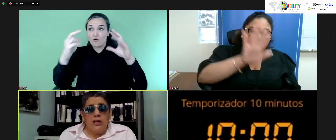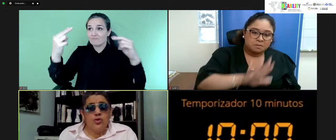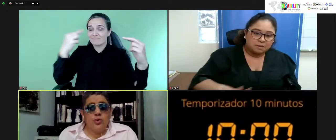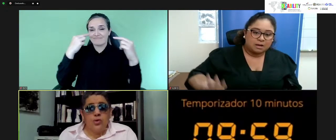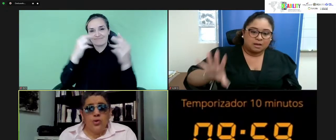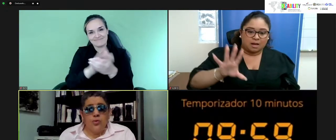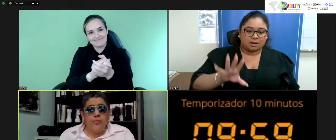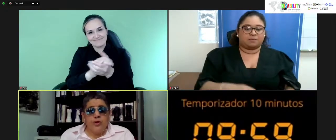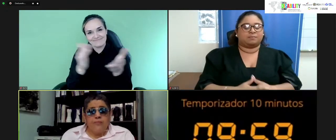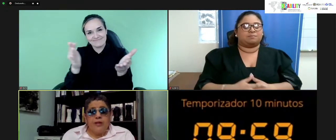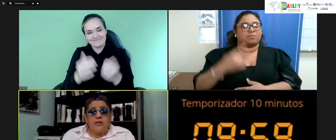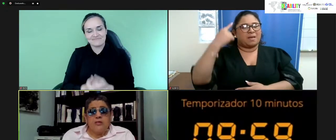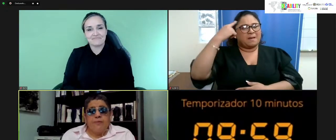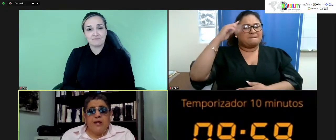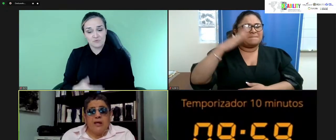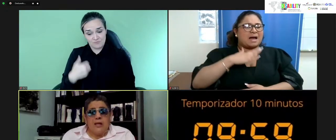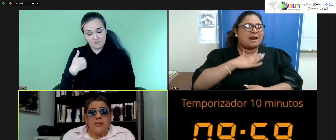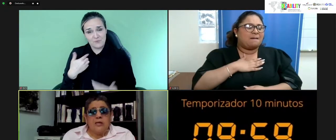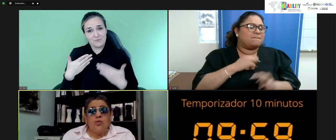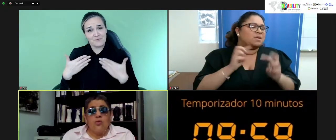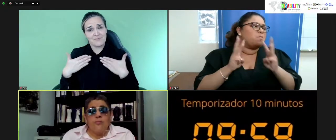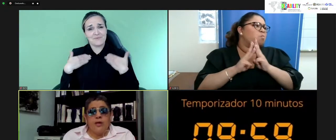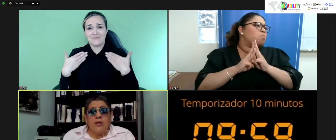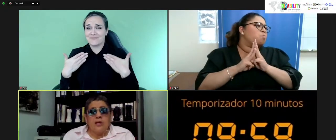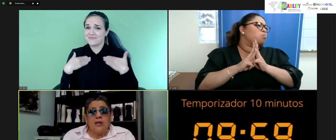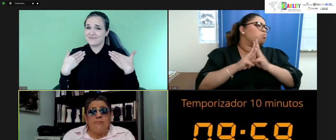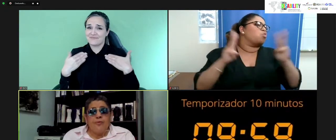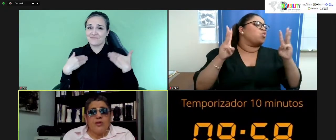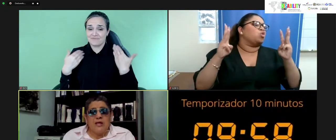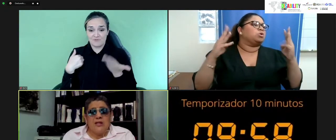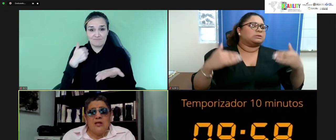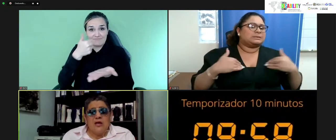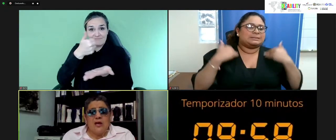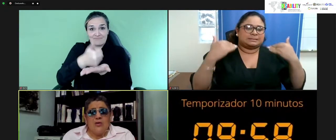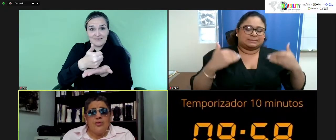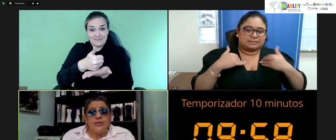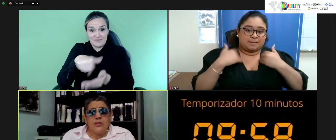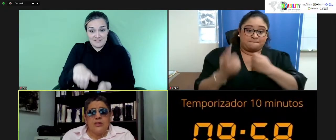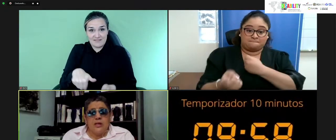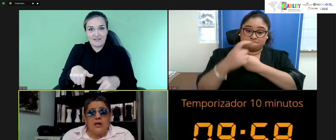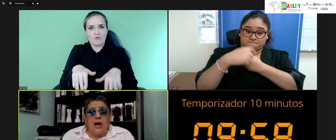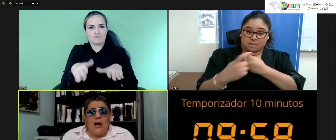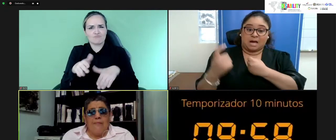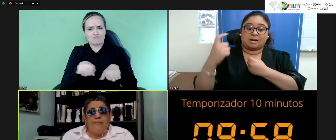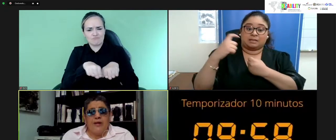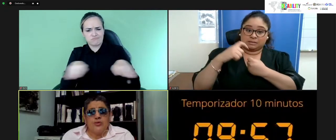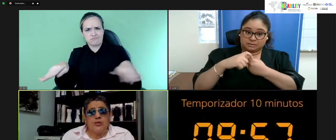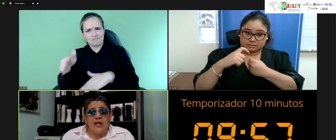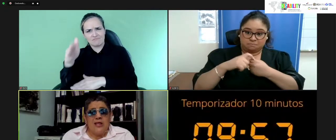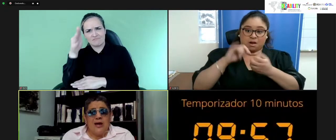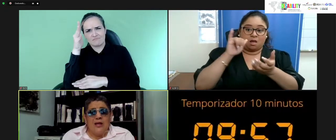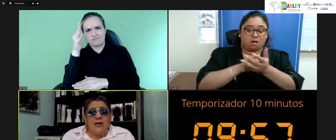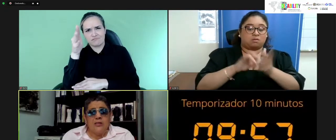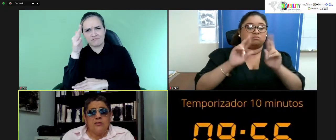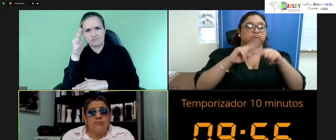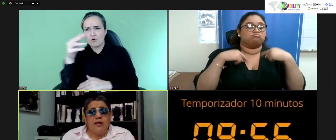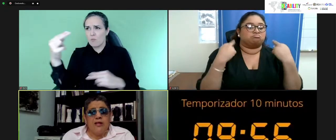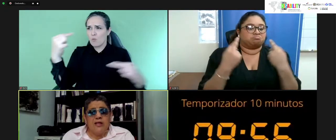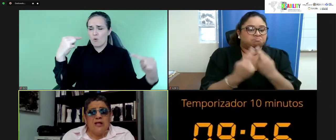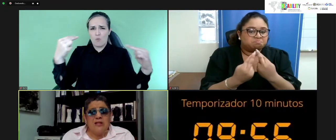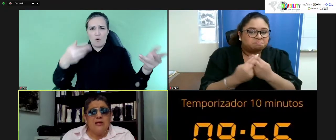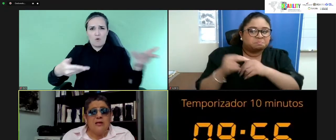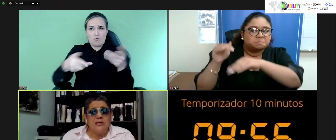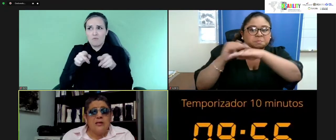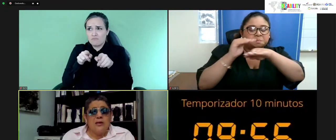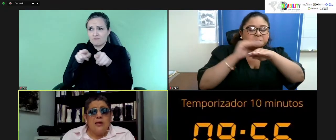connected from all of the regions of the planet it is a high honor for me to be able to participate in this great very